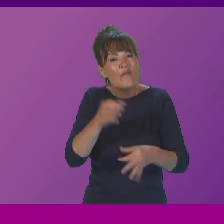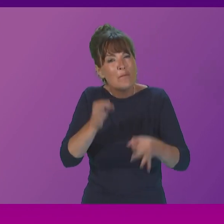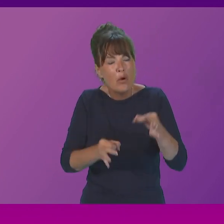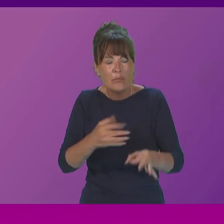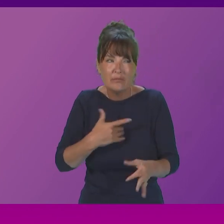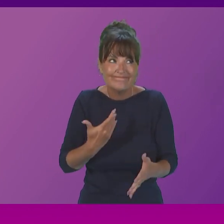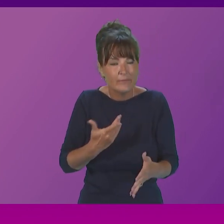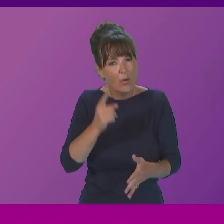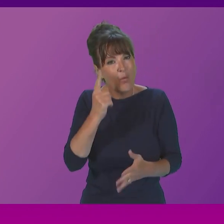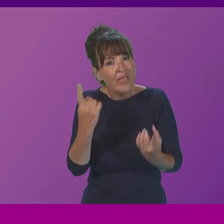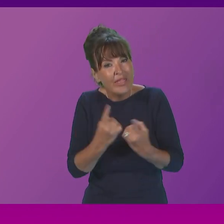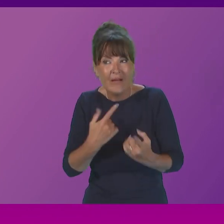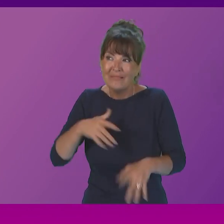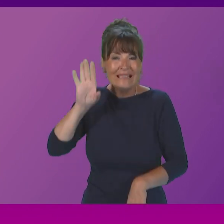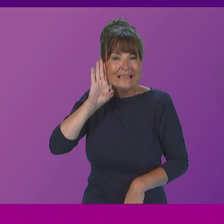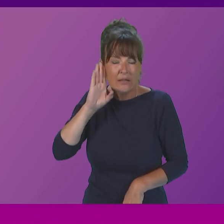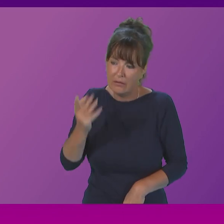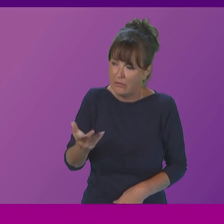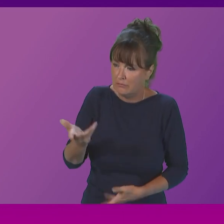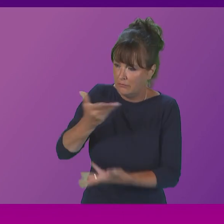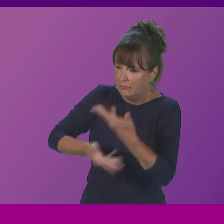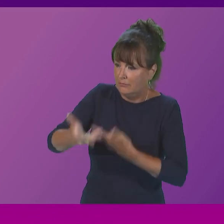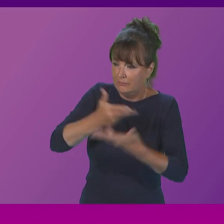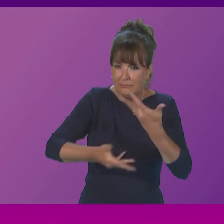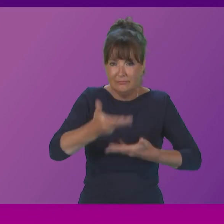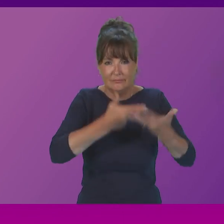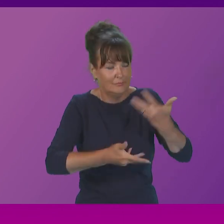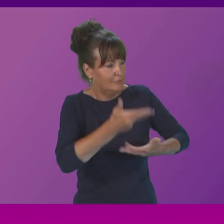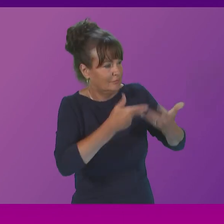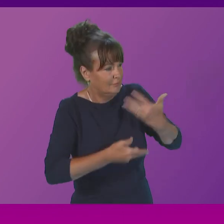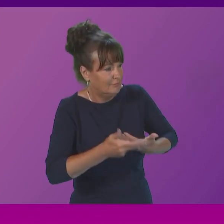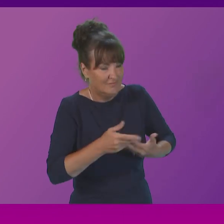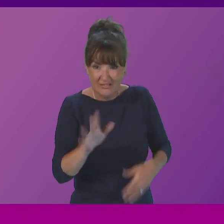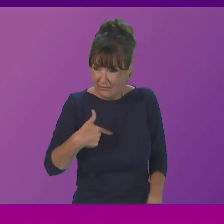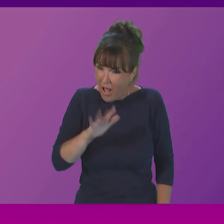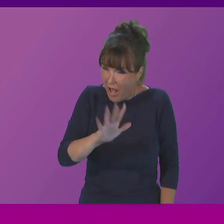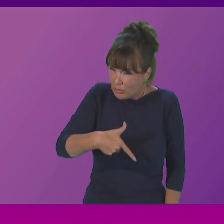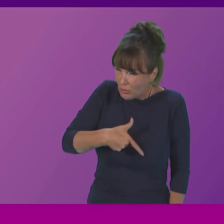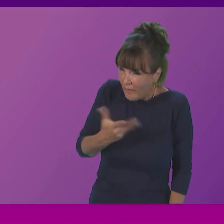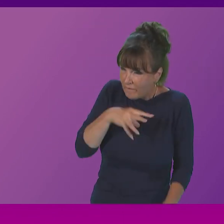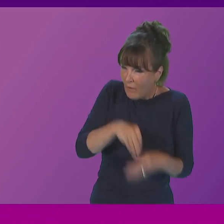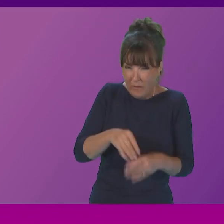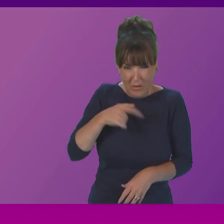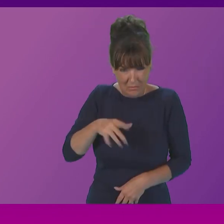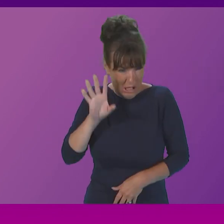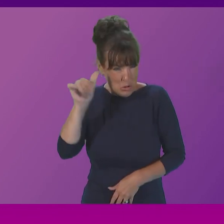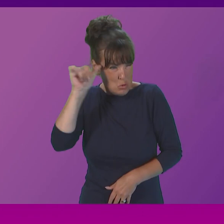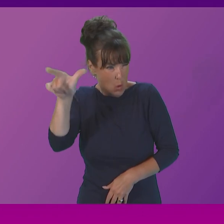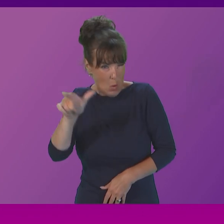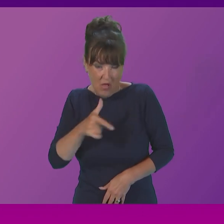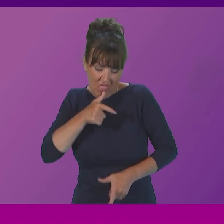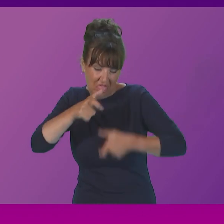I hear the most is actually maybe we don't want to be involved in it because we hear about the abuse. We hear about the